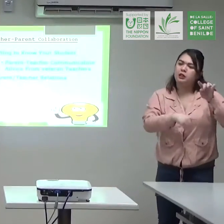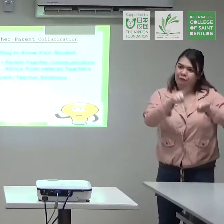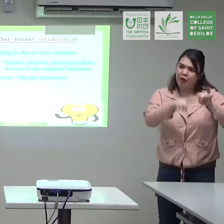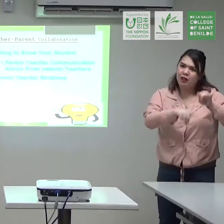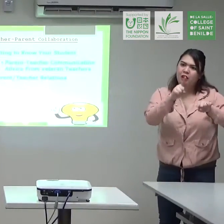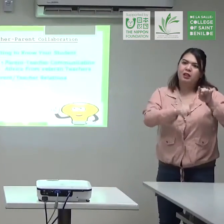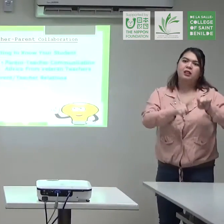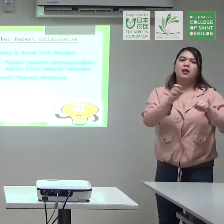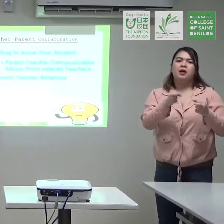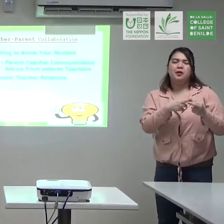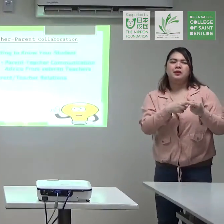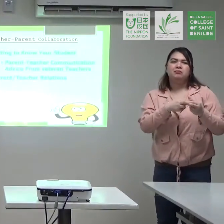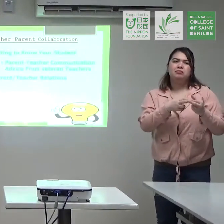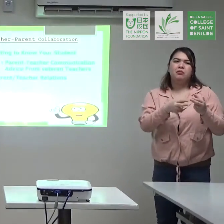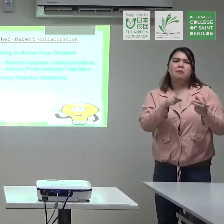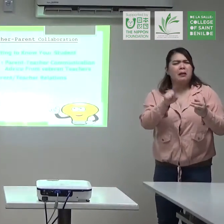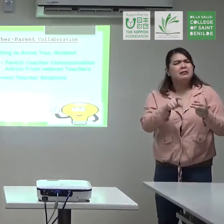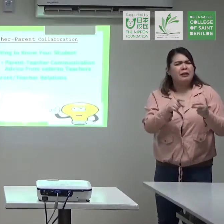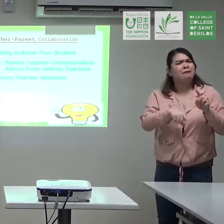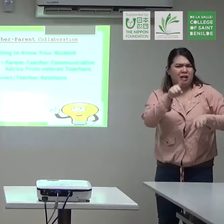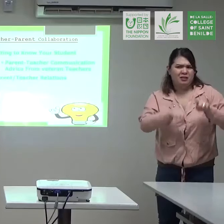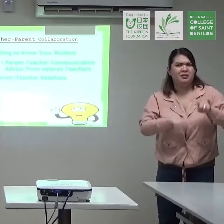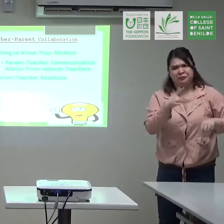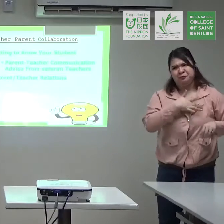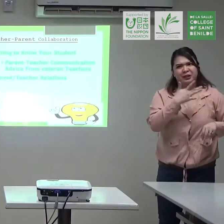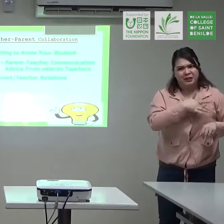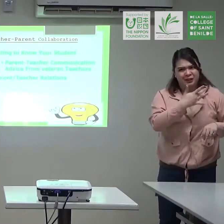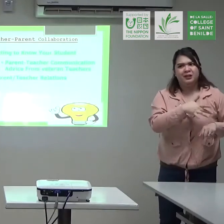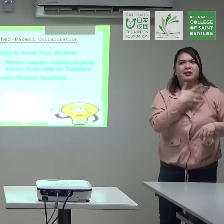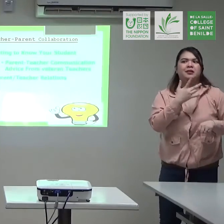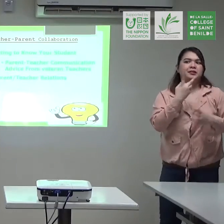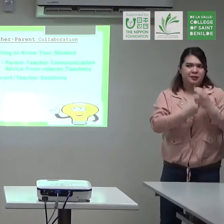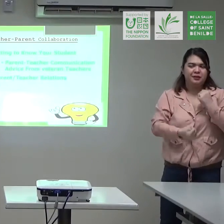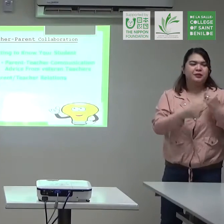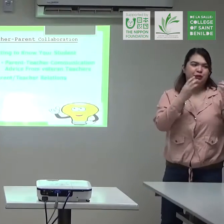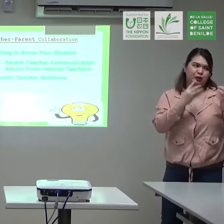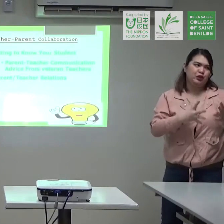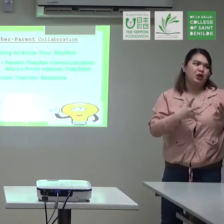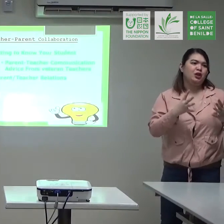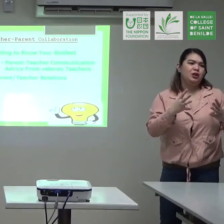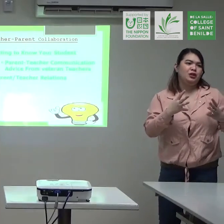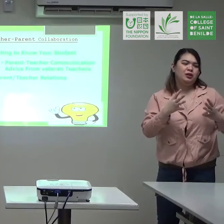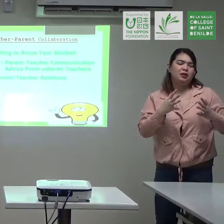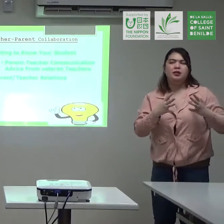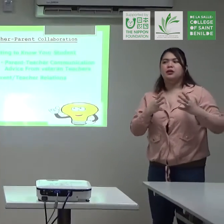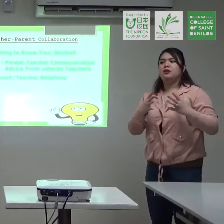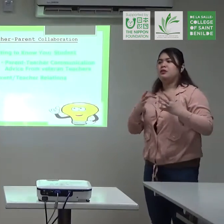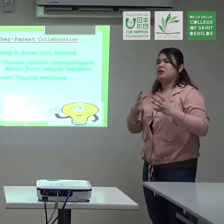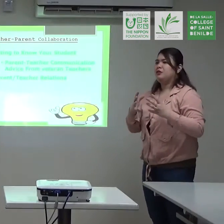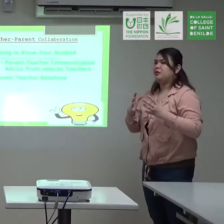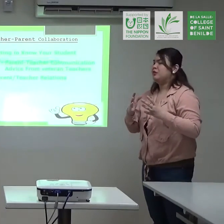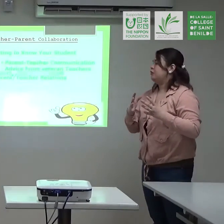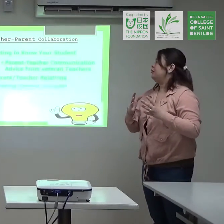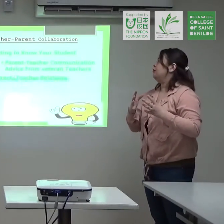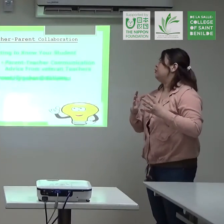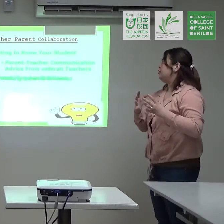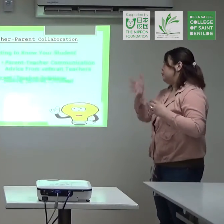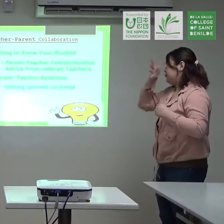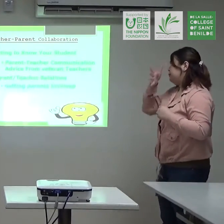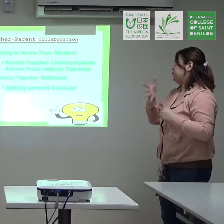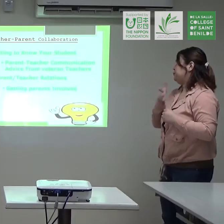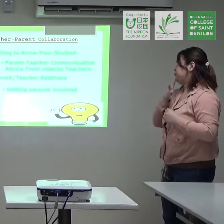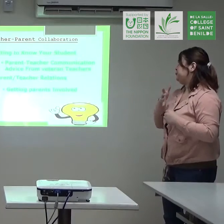yung ganito? I mean, you should be friends. A teacher advisor should be friends to all parents. Okay?